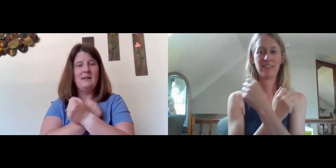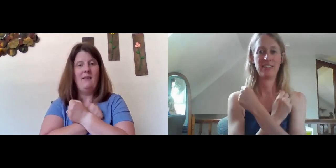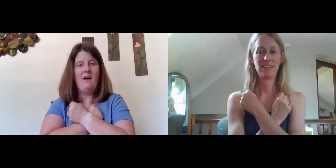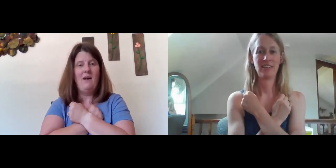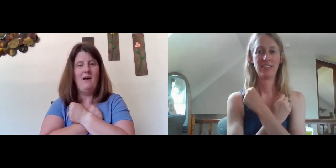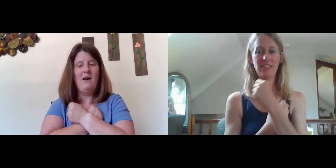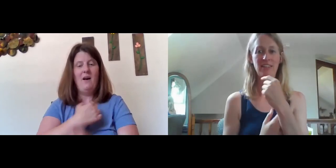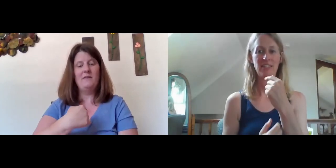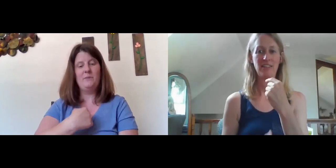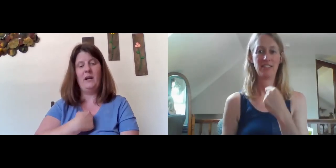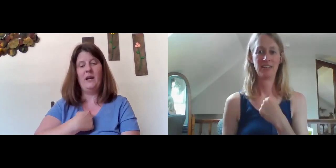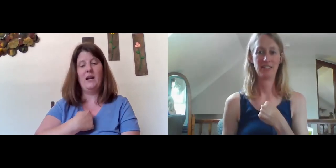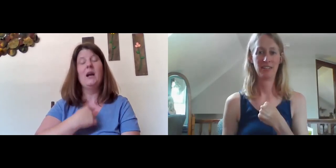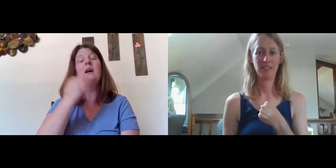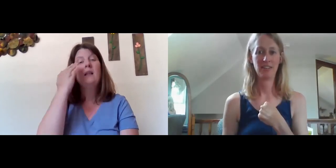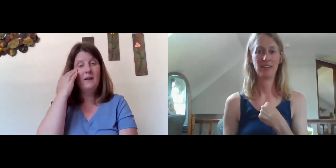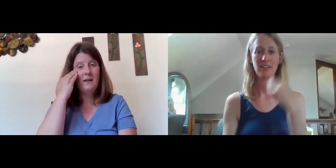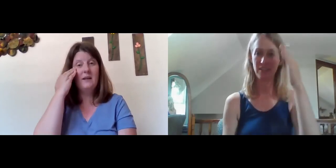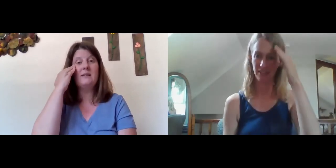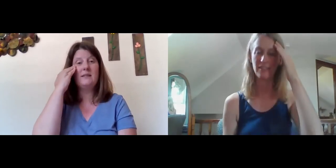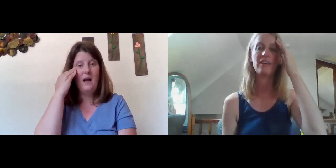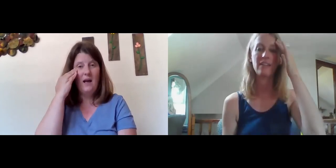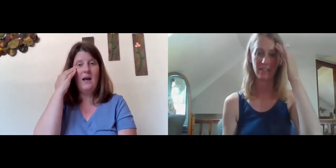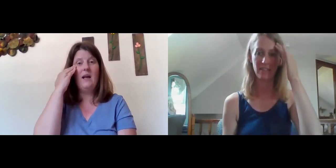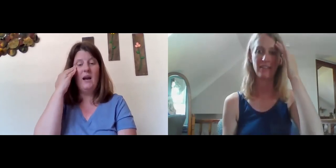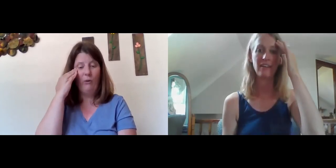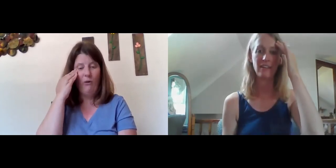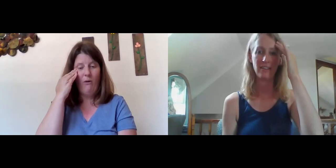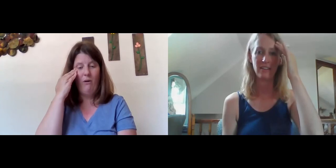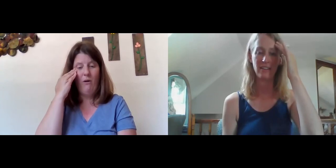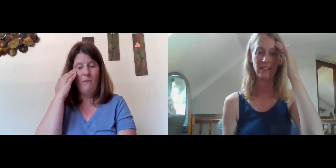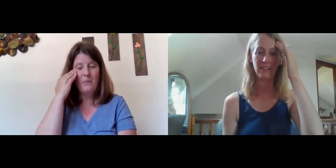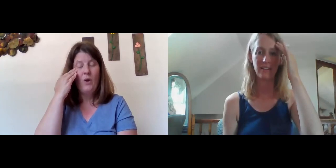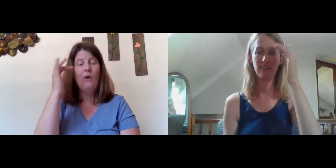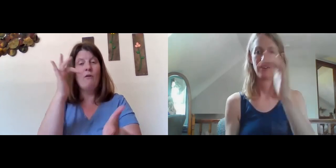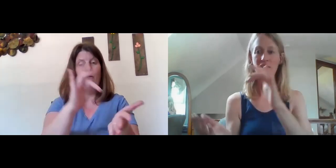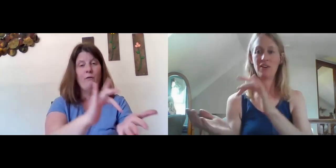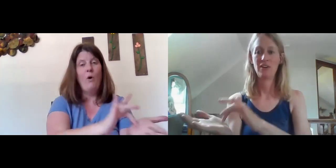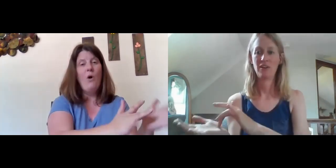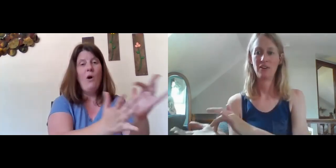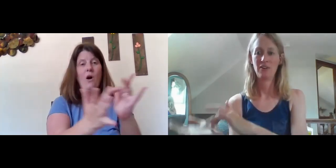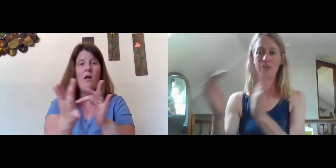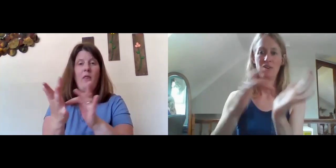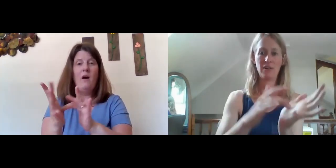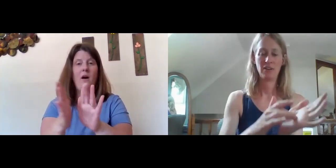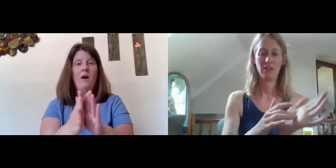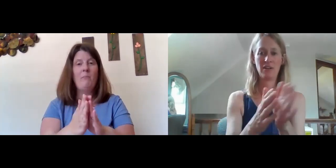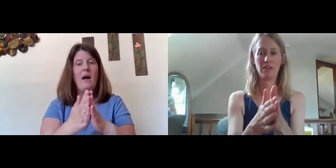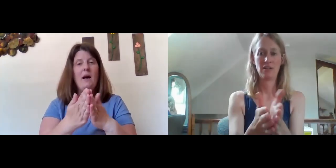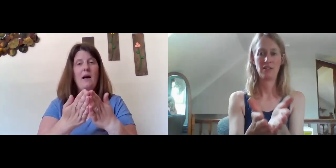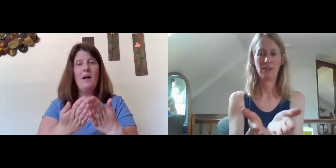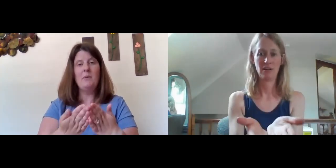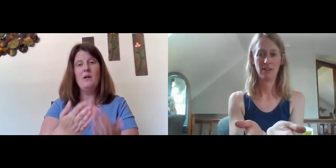Jesus loves me, this I know, for